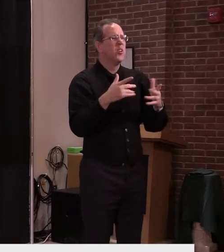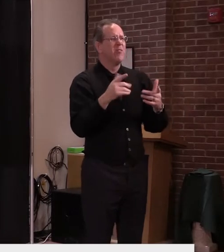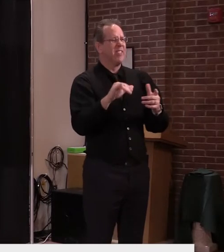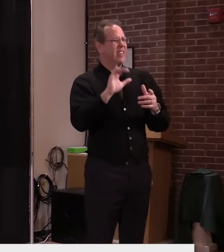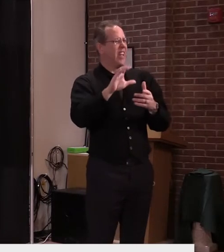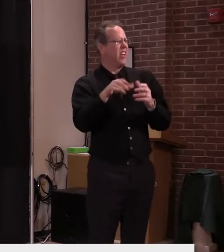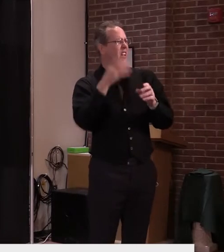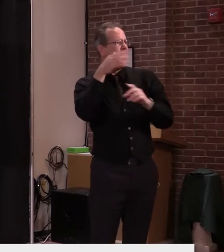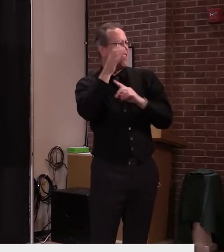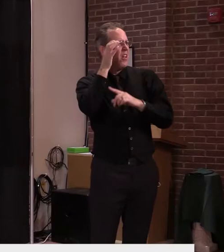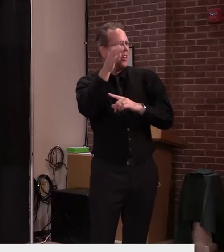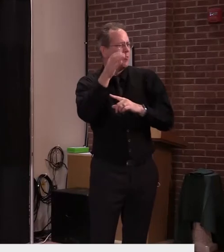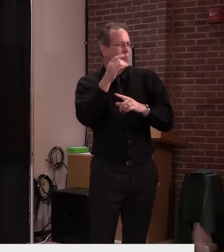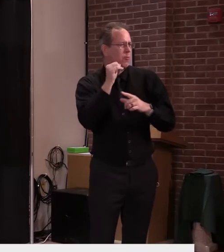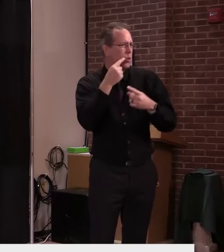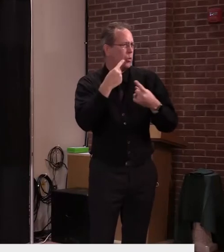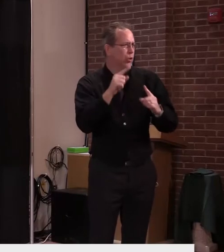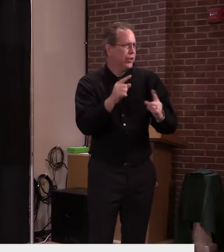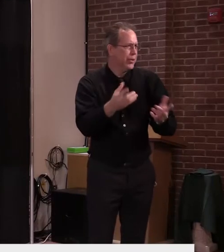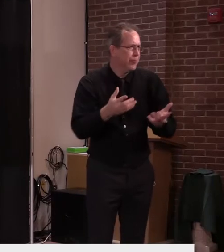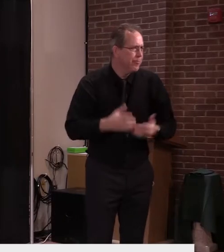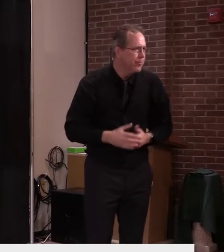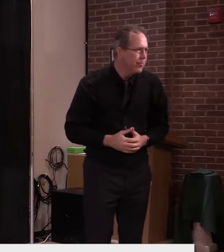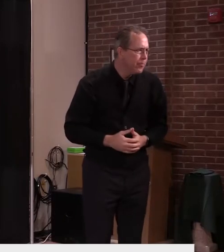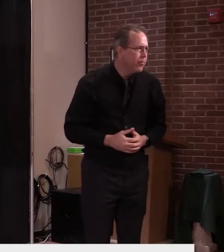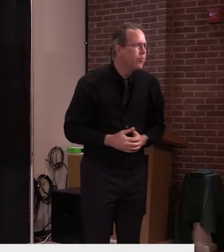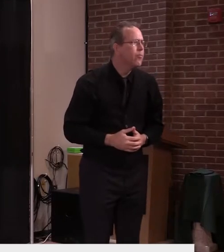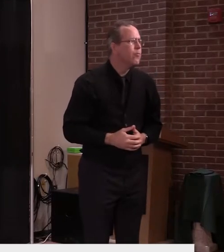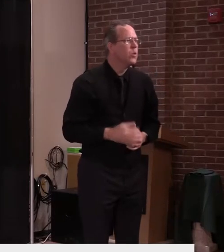doing and concluded that we needed to make a shift.